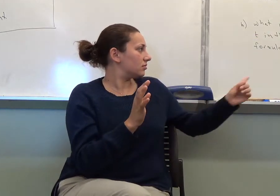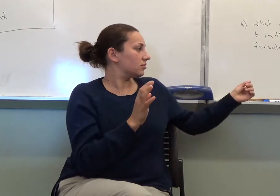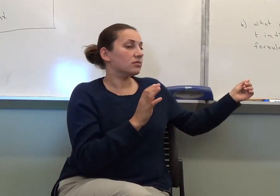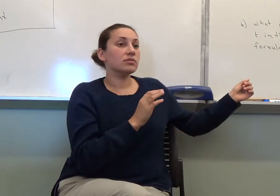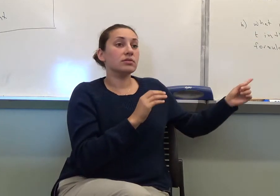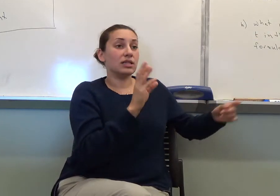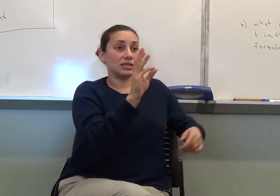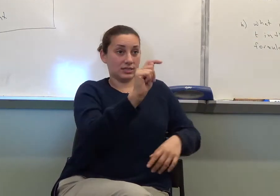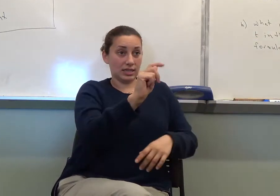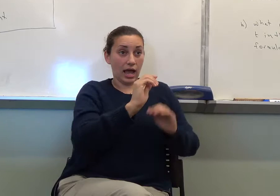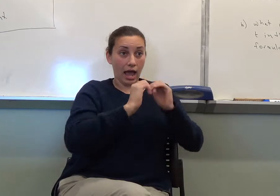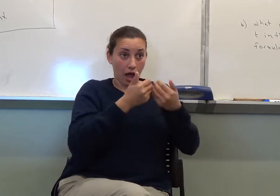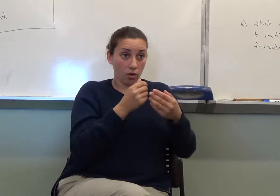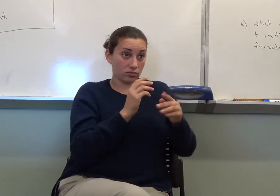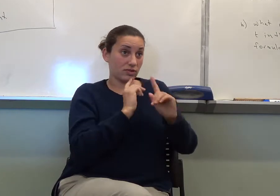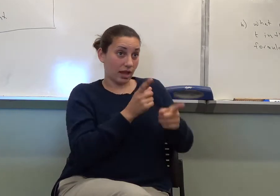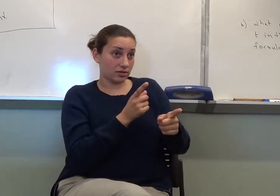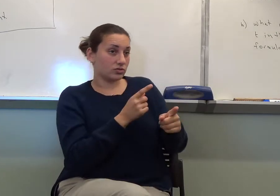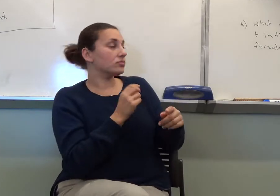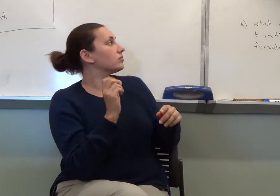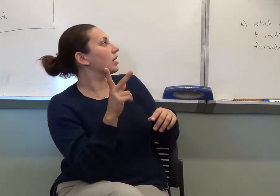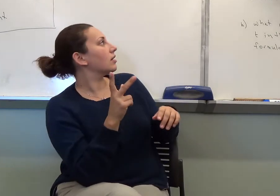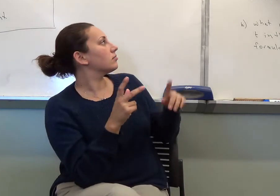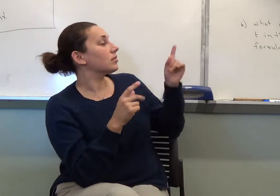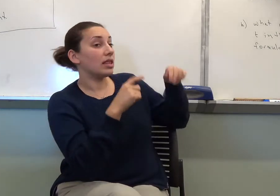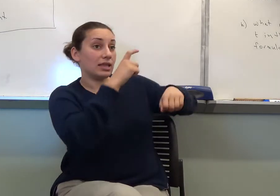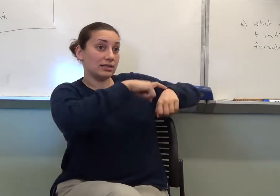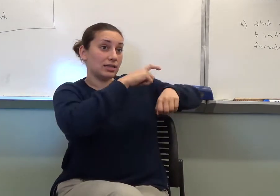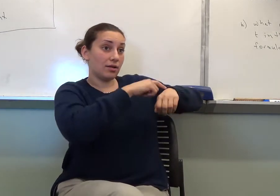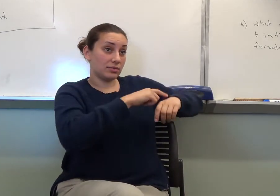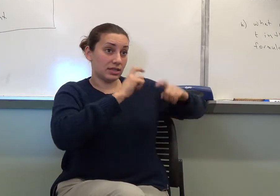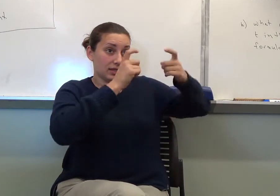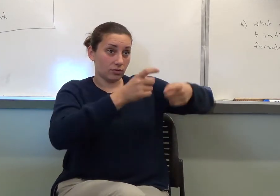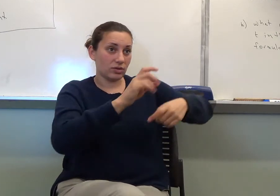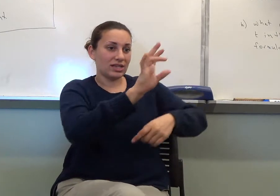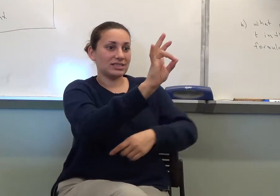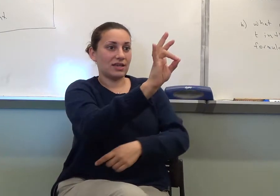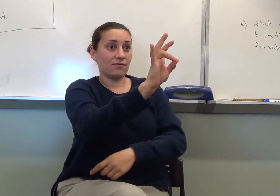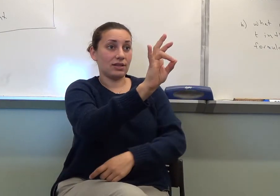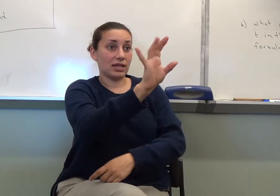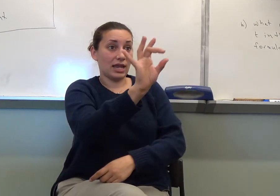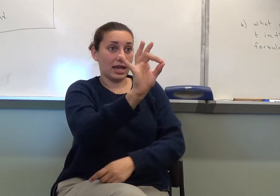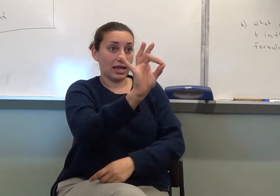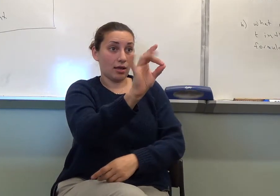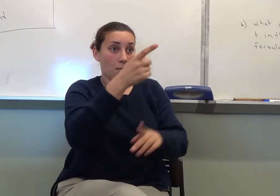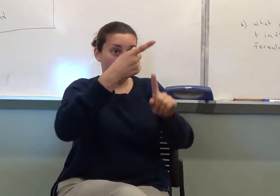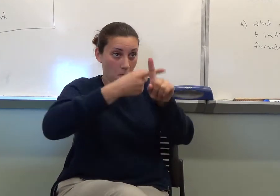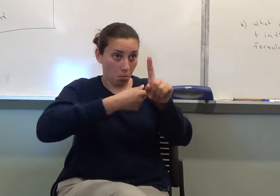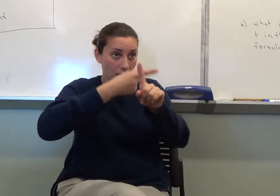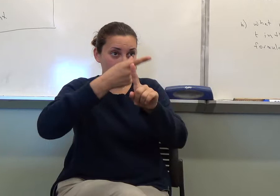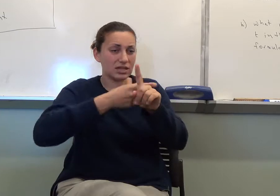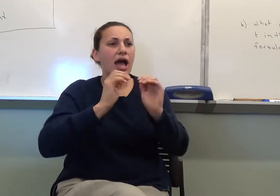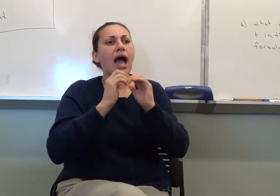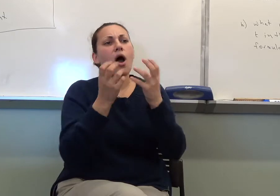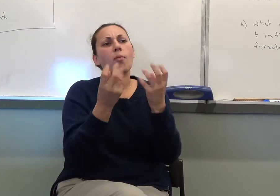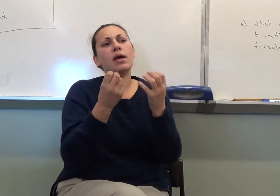Well, this is the time that's given, right? 78 months. How many months are there in a year?